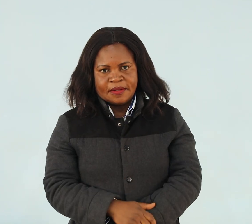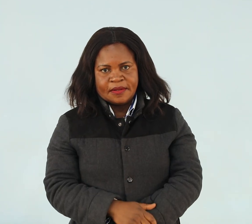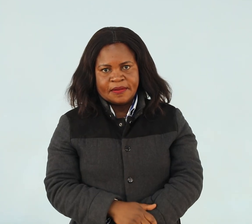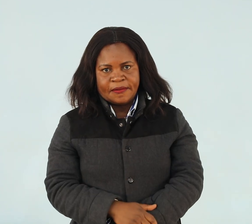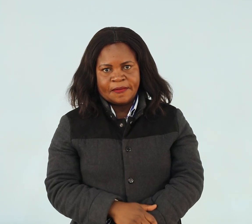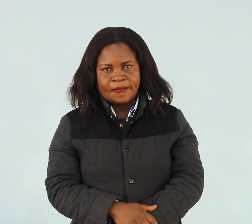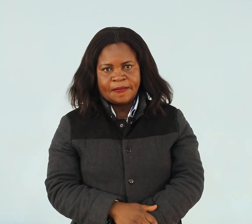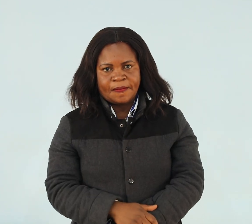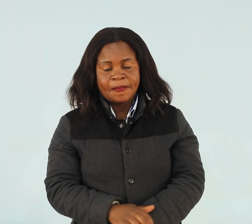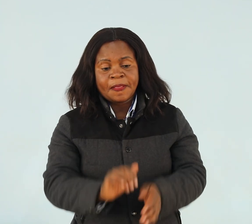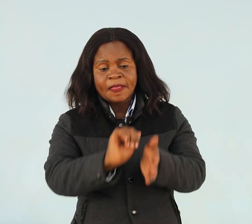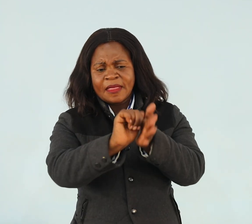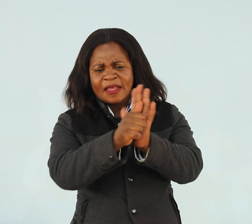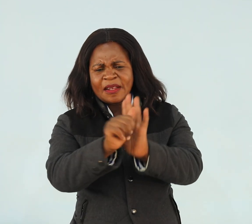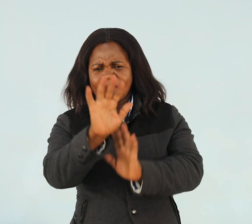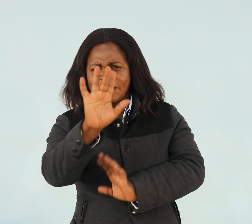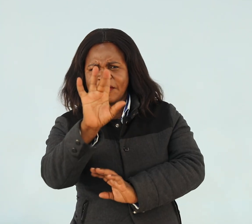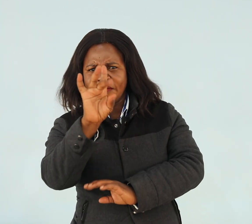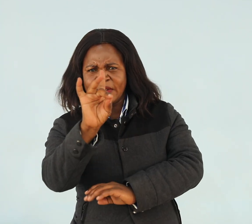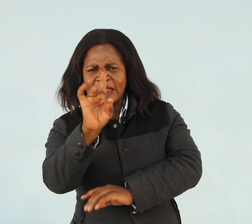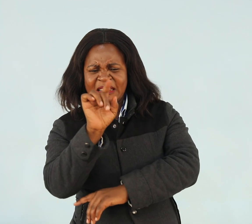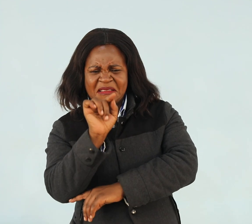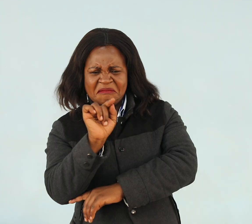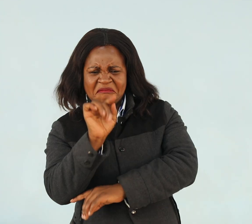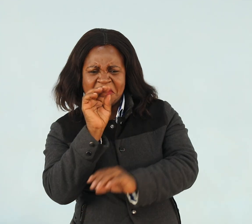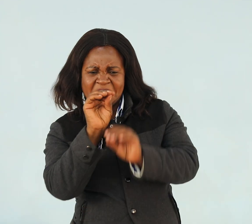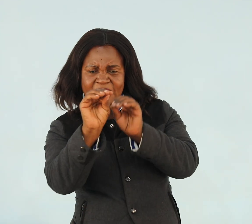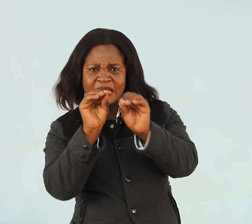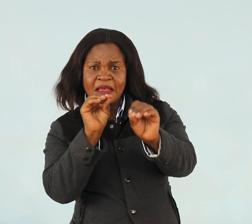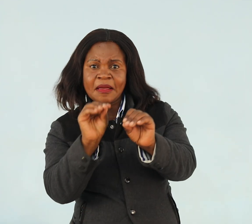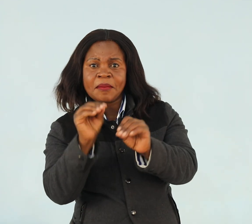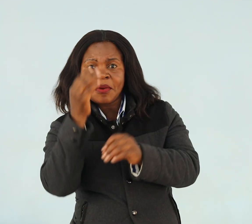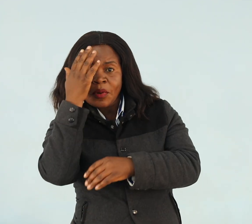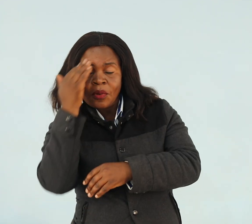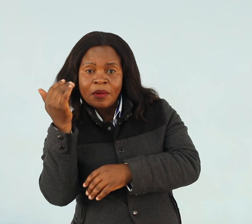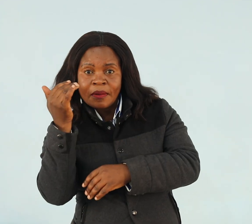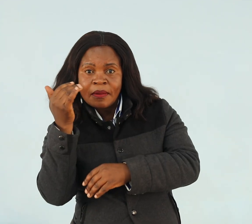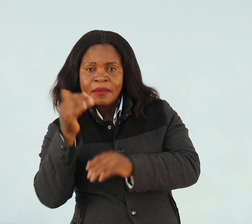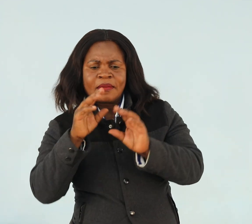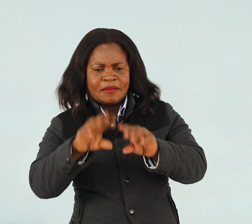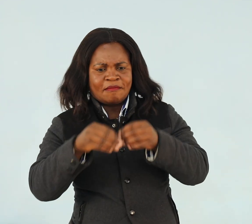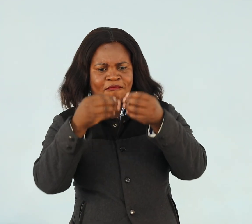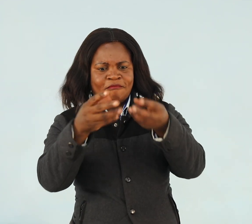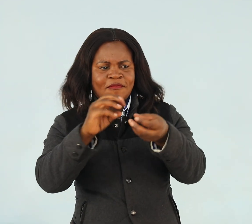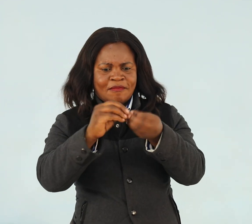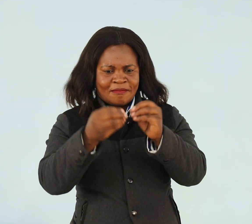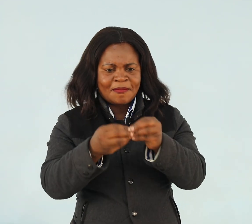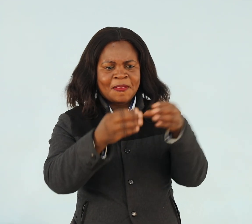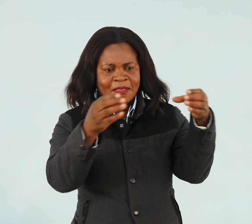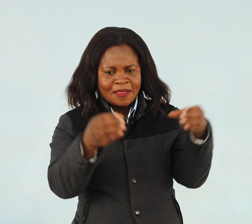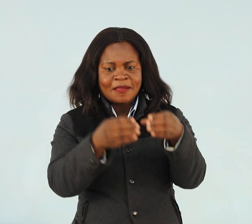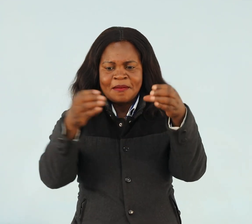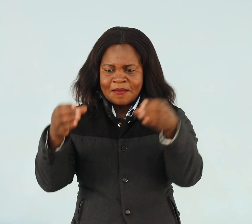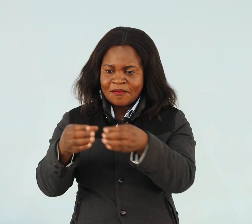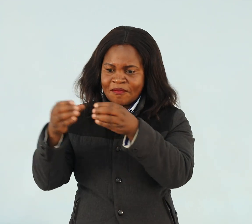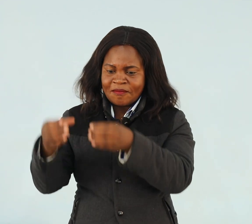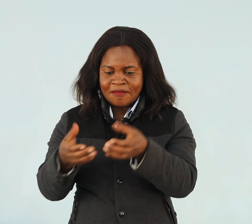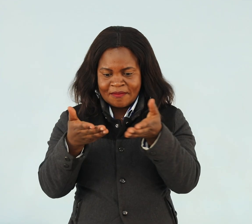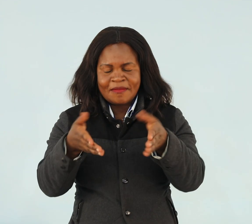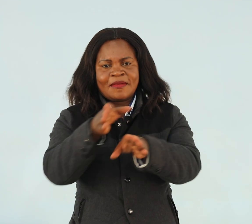Article 58 is amended to provide the number of constituencies in Zambia must match the